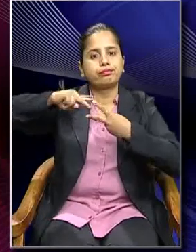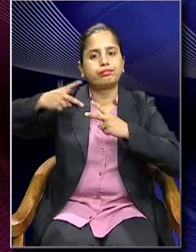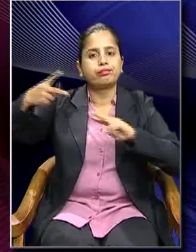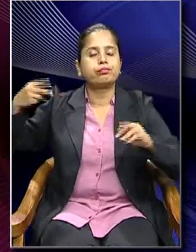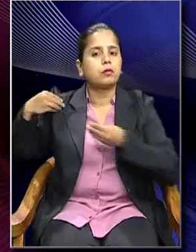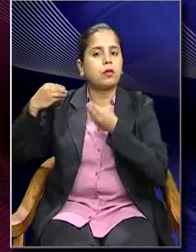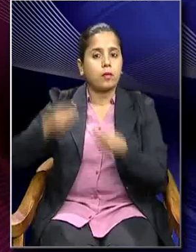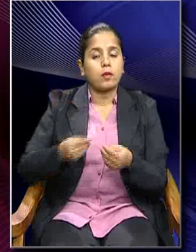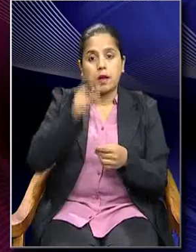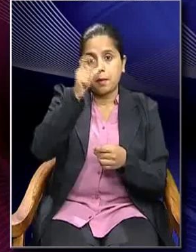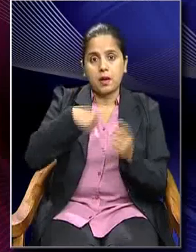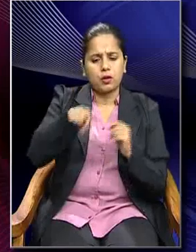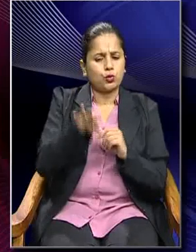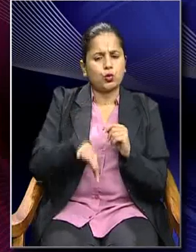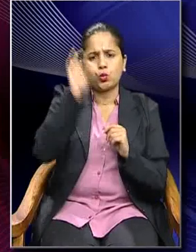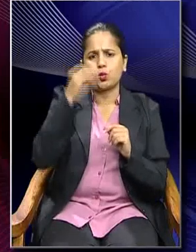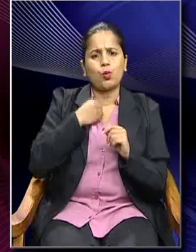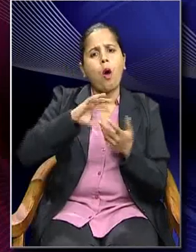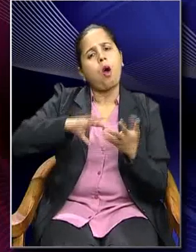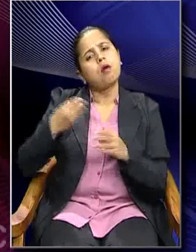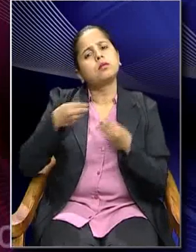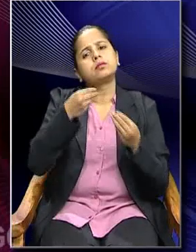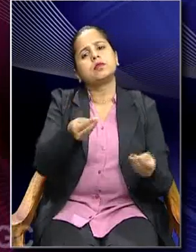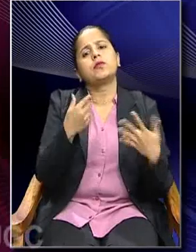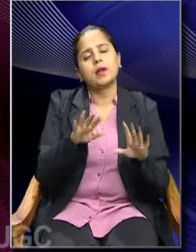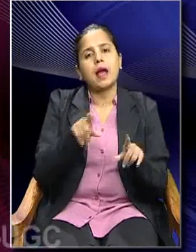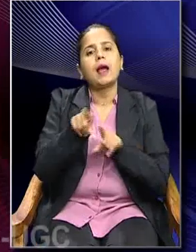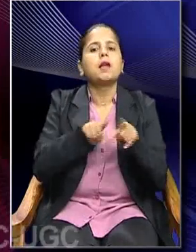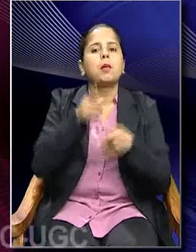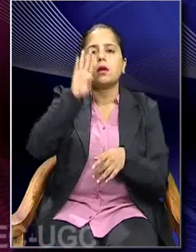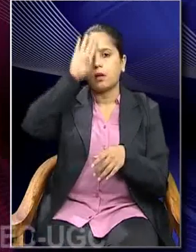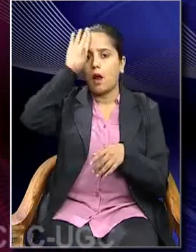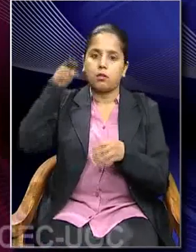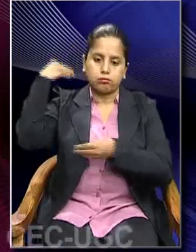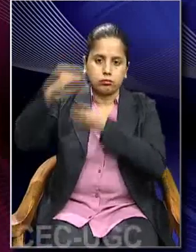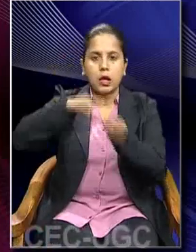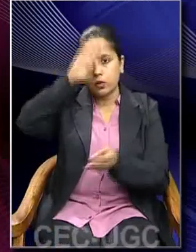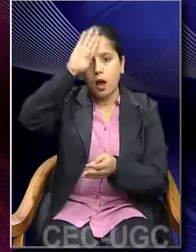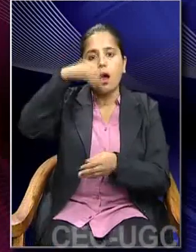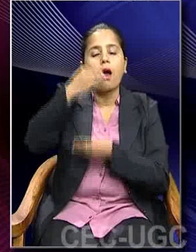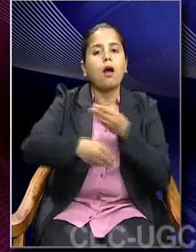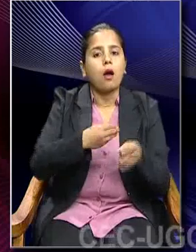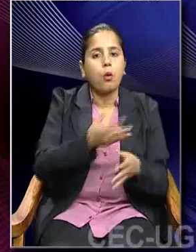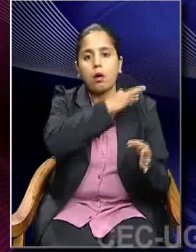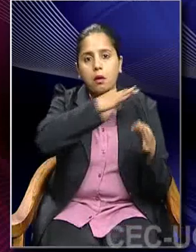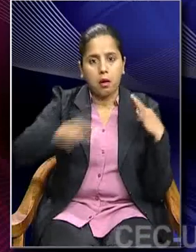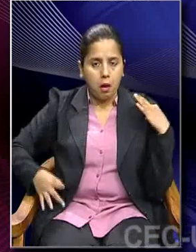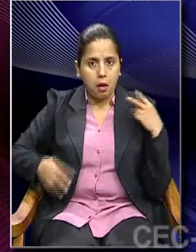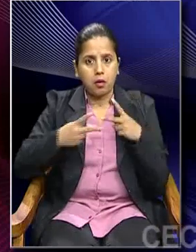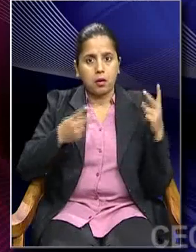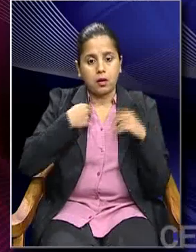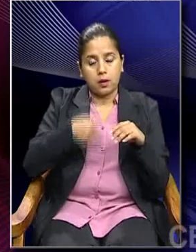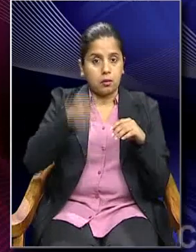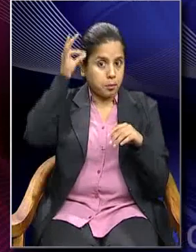a person does not choose the status, it's given, and it's a group phenomena. So the caste, being born as a